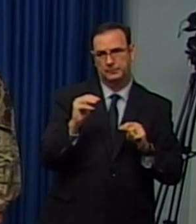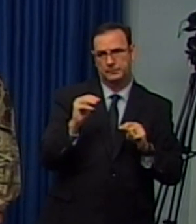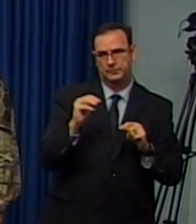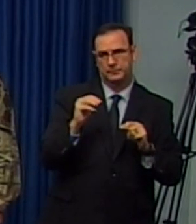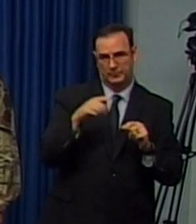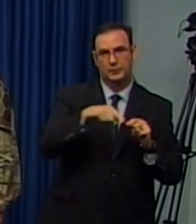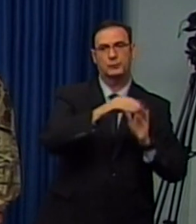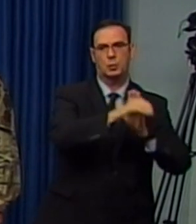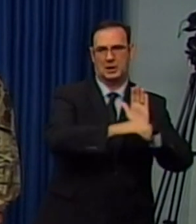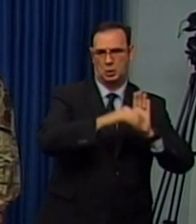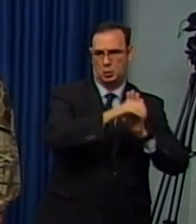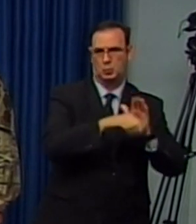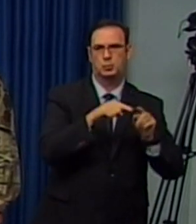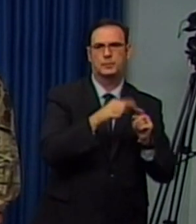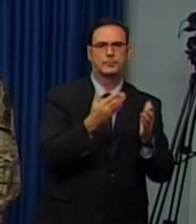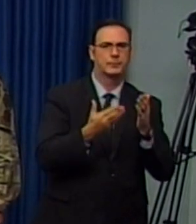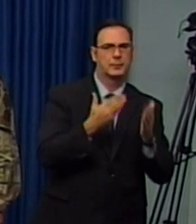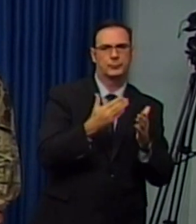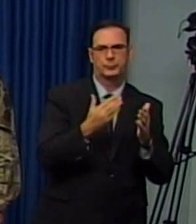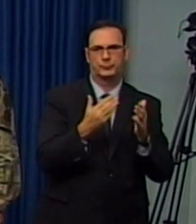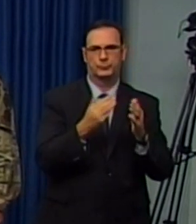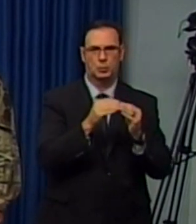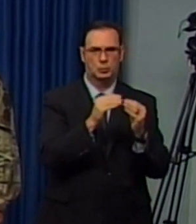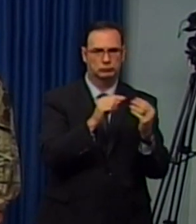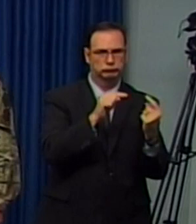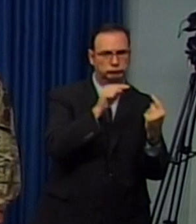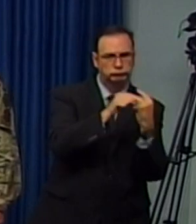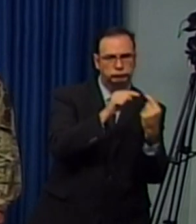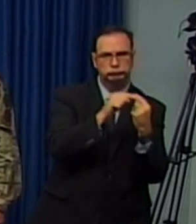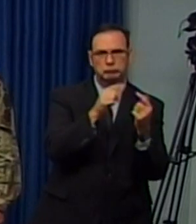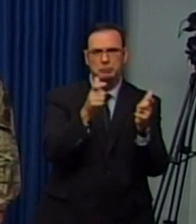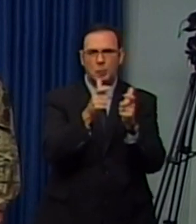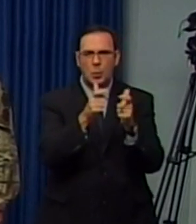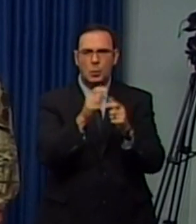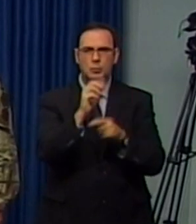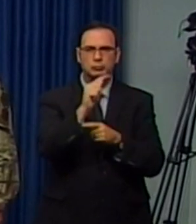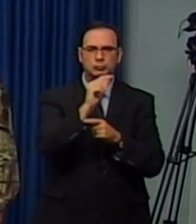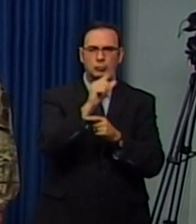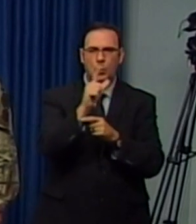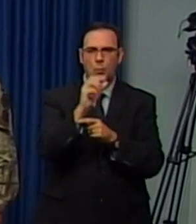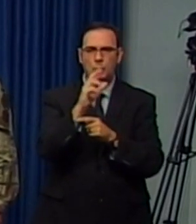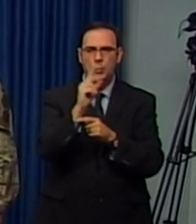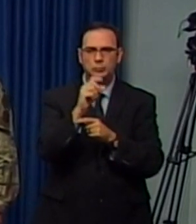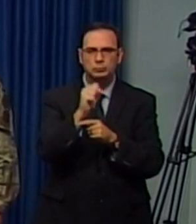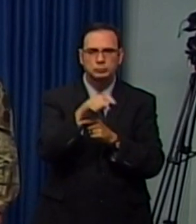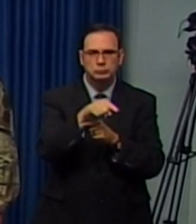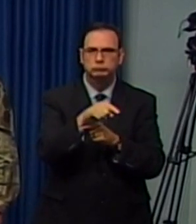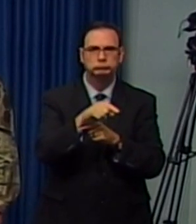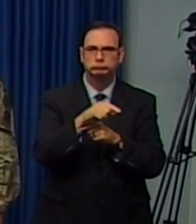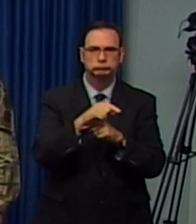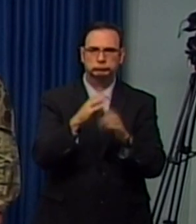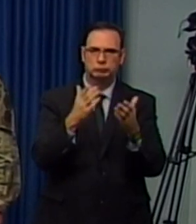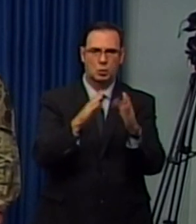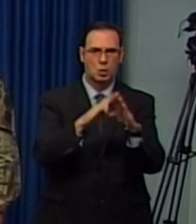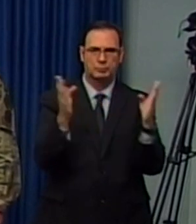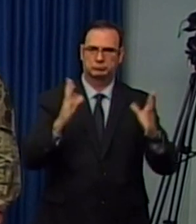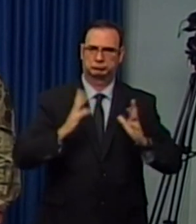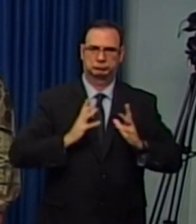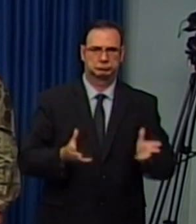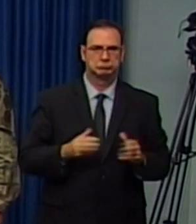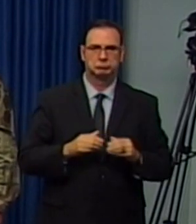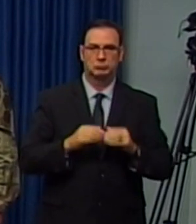there's other maybe smaller toll roads that people have a request for, we'll obviously look at that. But we've got Western,